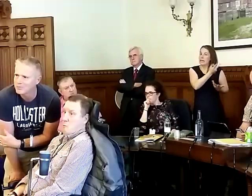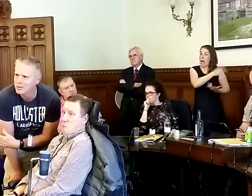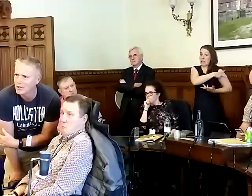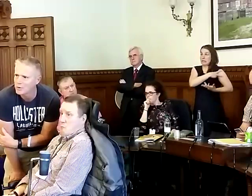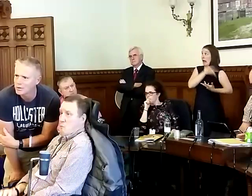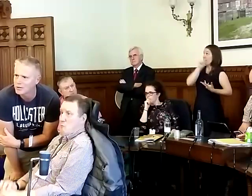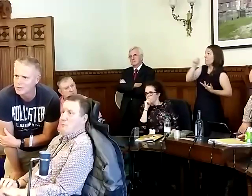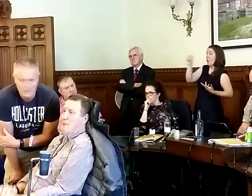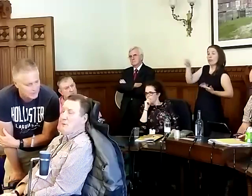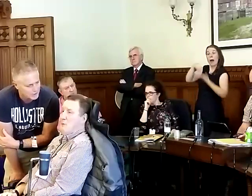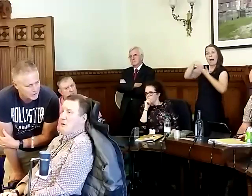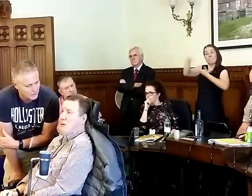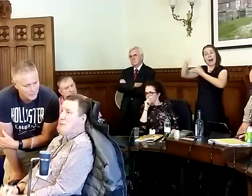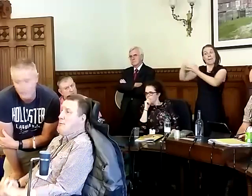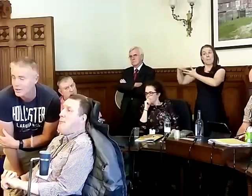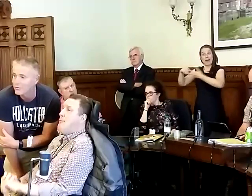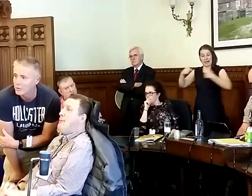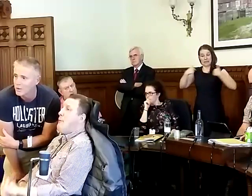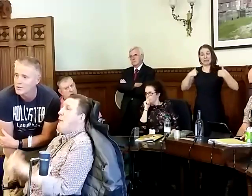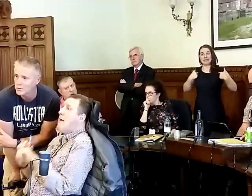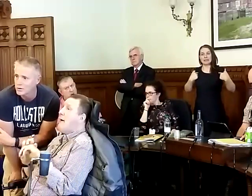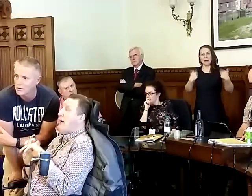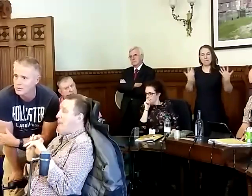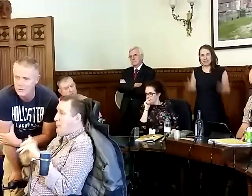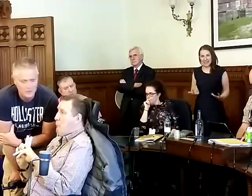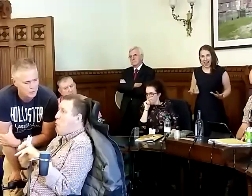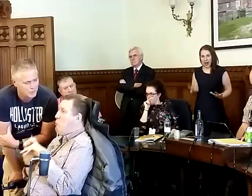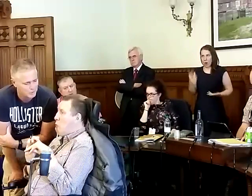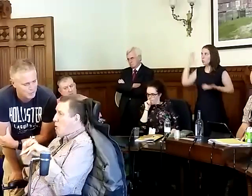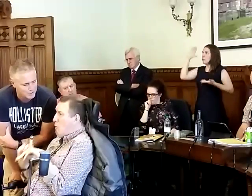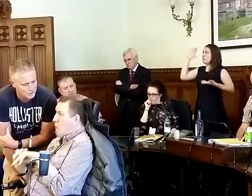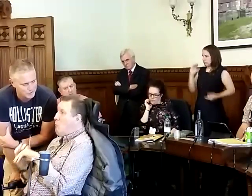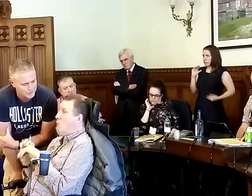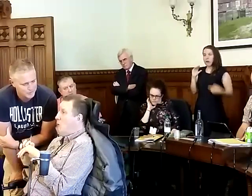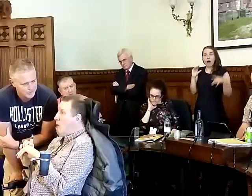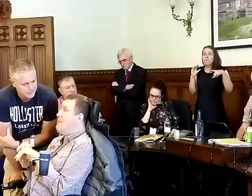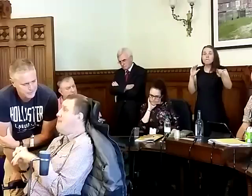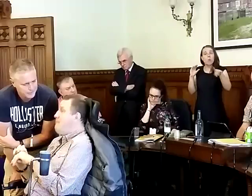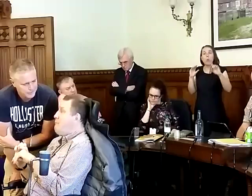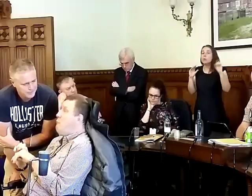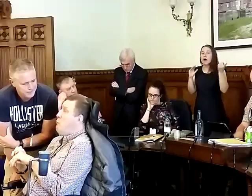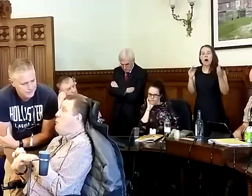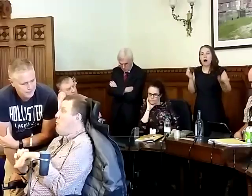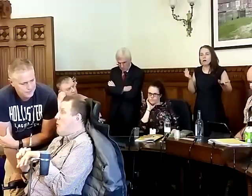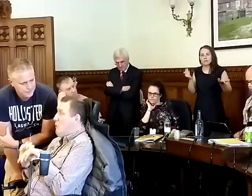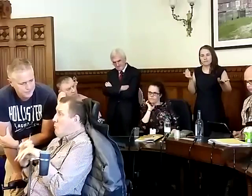we're actually paying below the either the living wage or the national minimum wage.